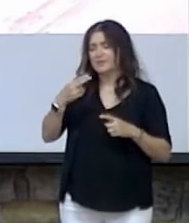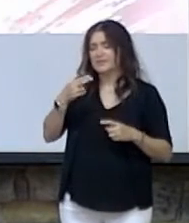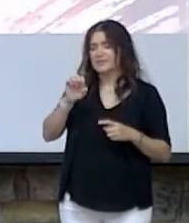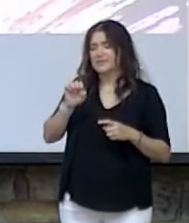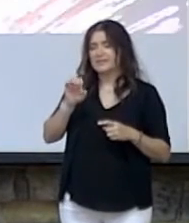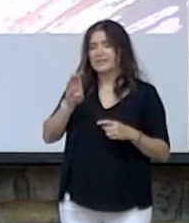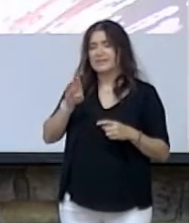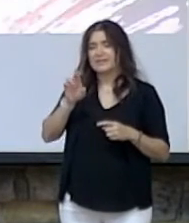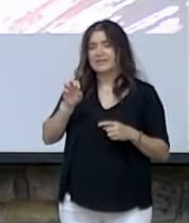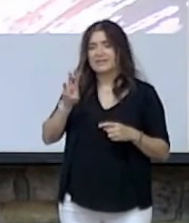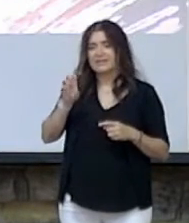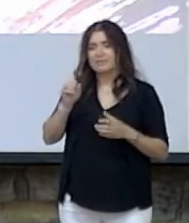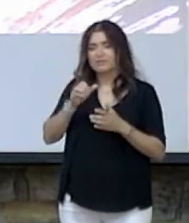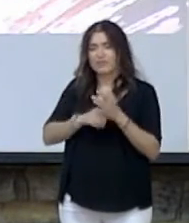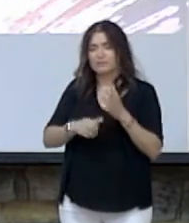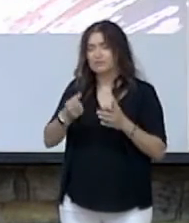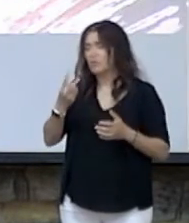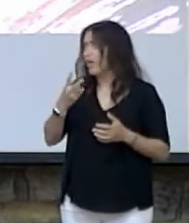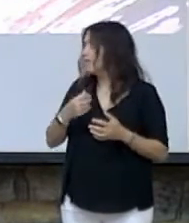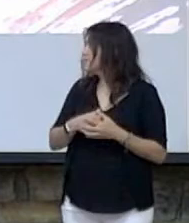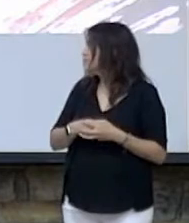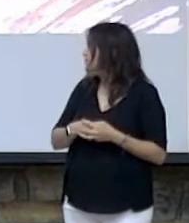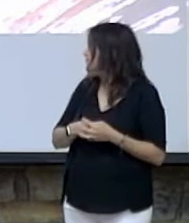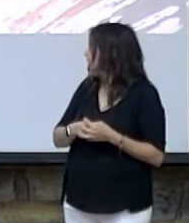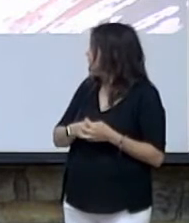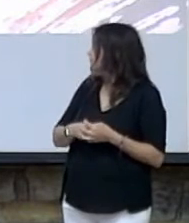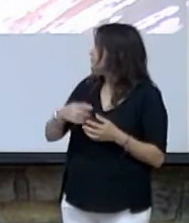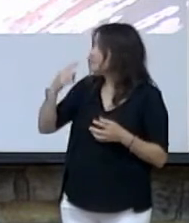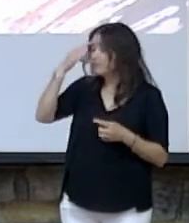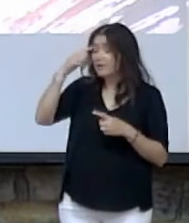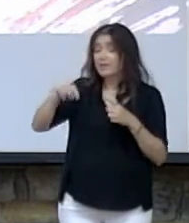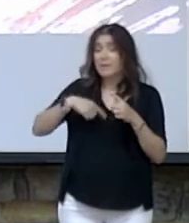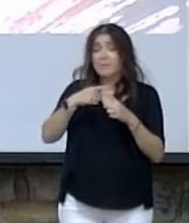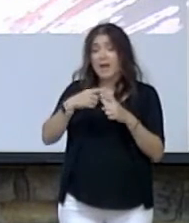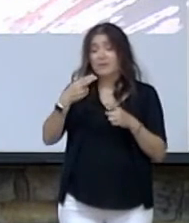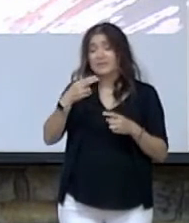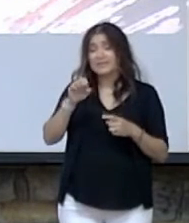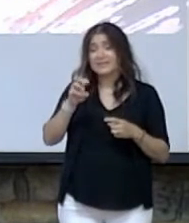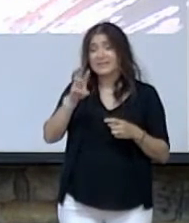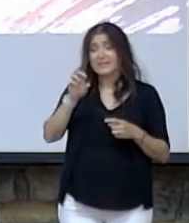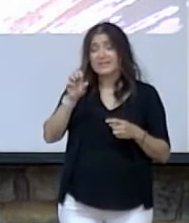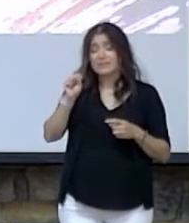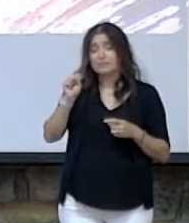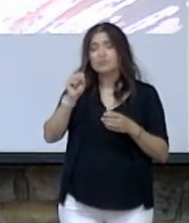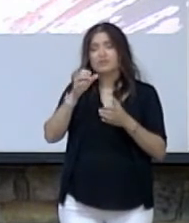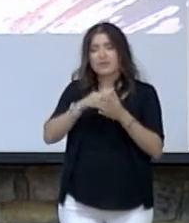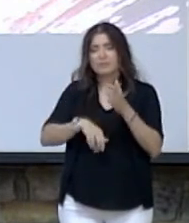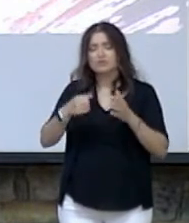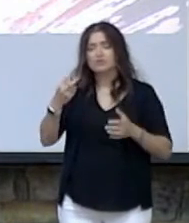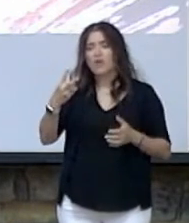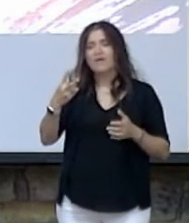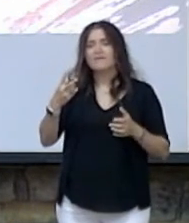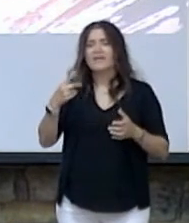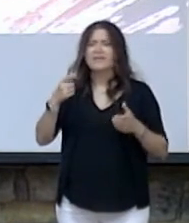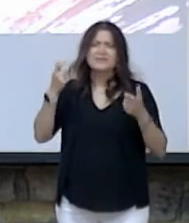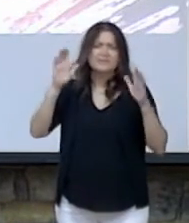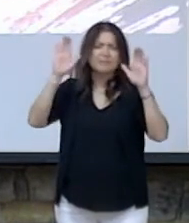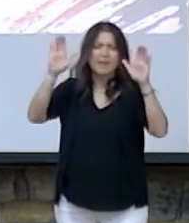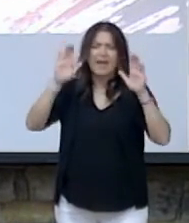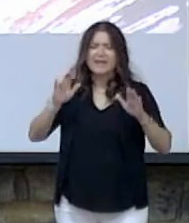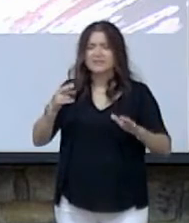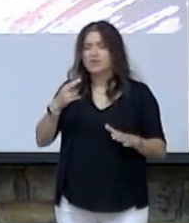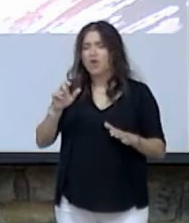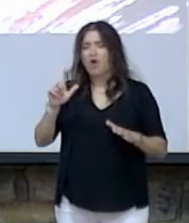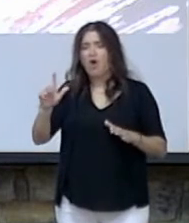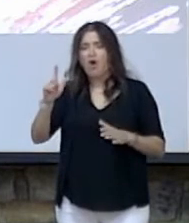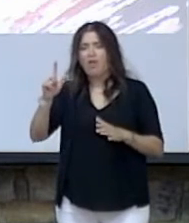12. And you think about Hebrews chapter 12 and what precedes it, chapter 11, this incredible hall of fame, and the